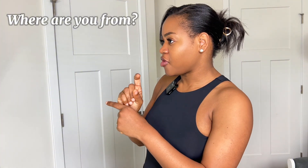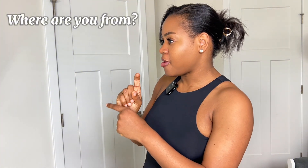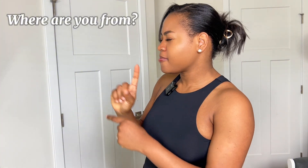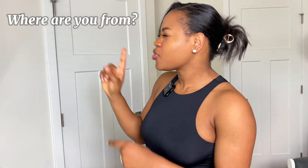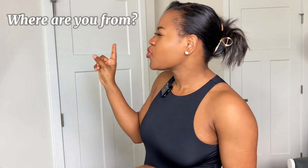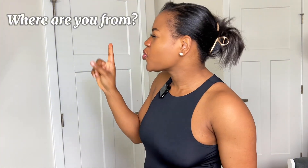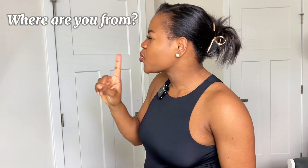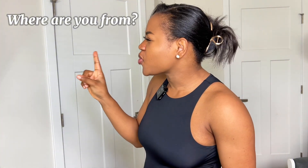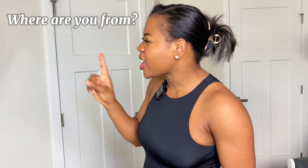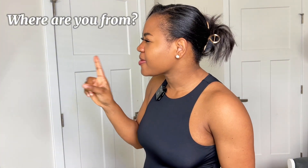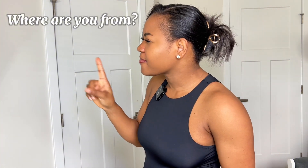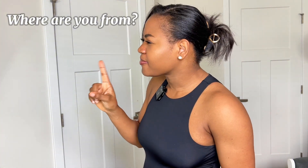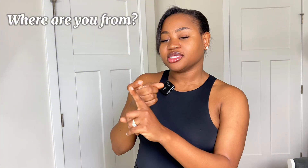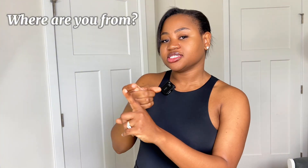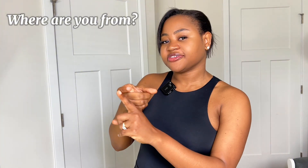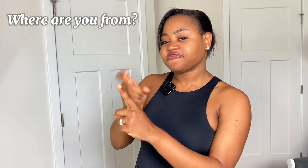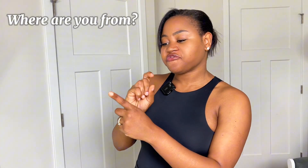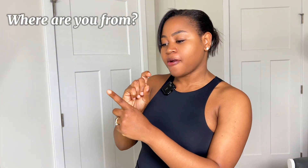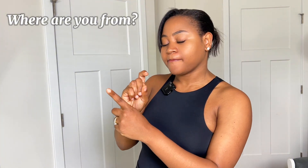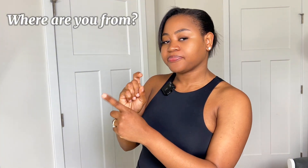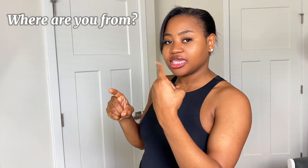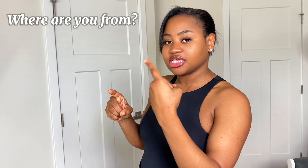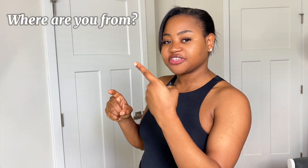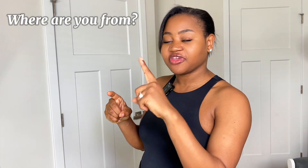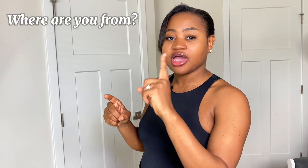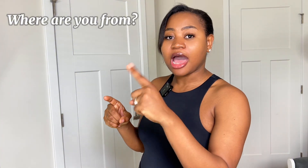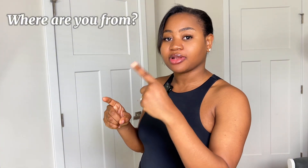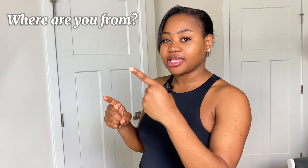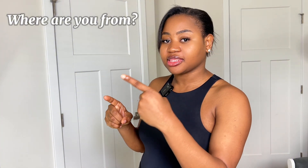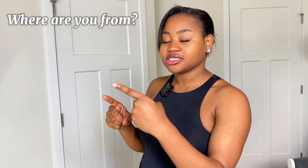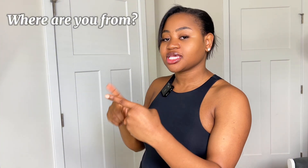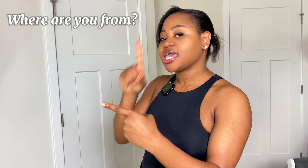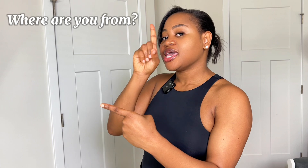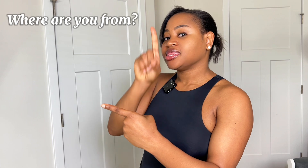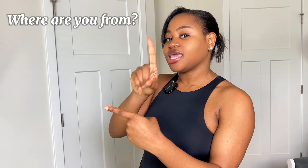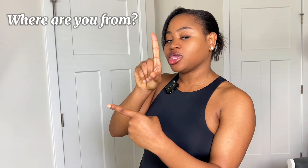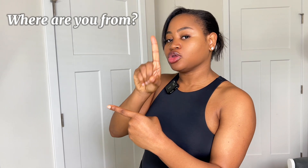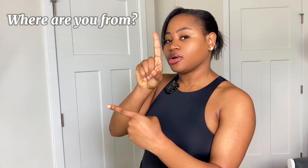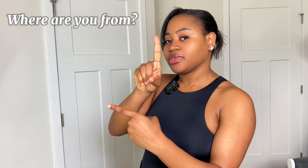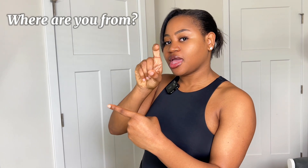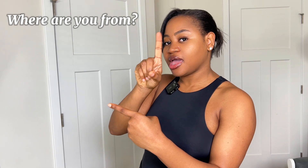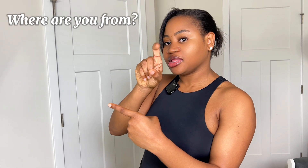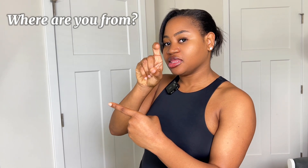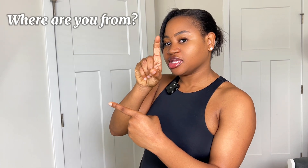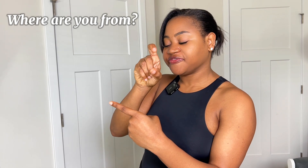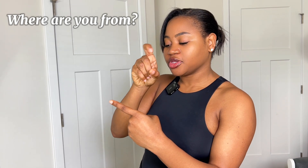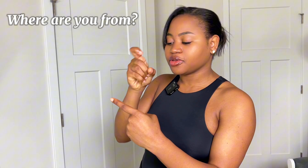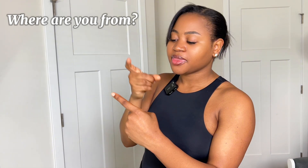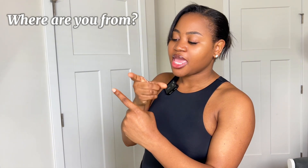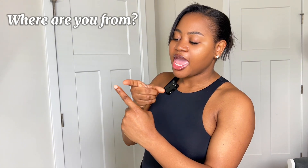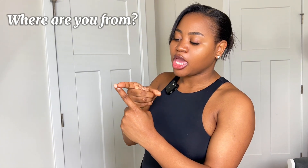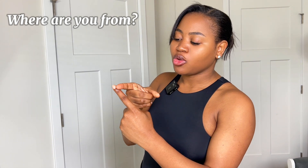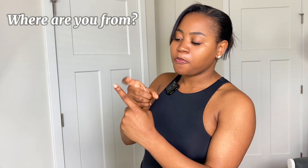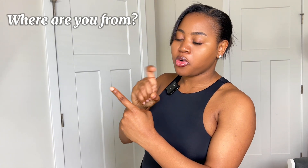from where? And this is from. Index finger out like this. Take your dominant hand index finger and you